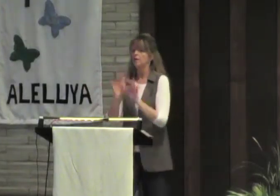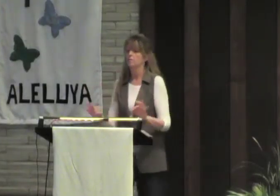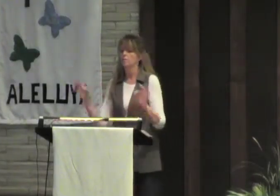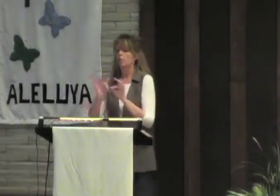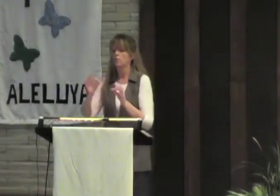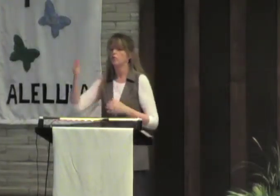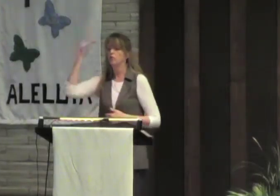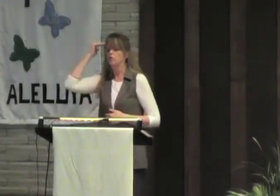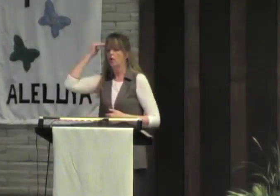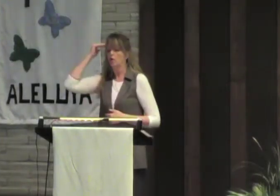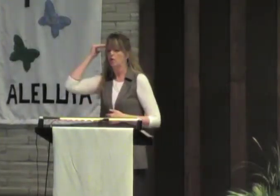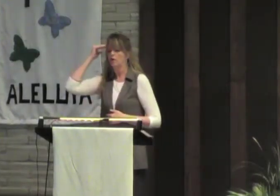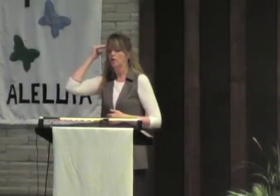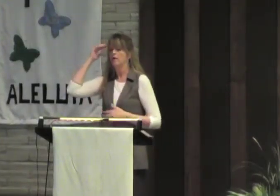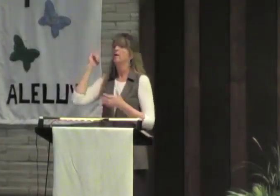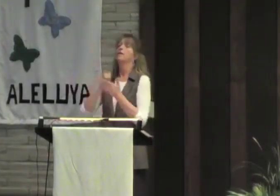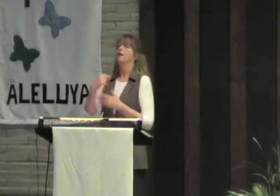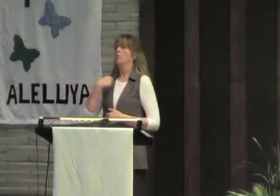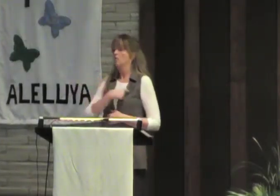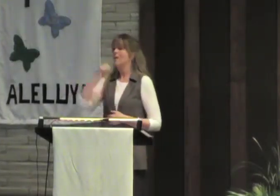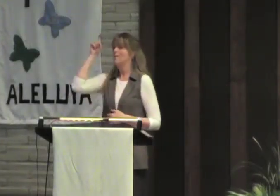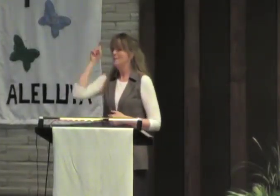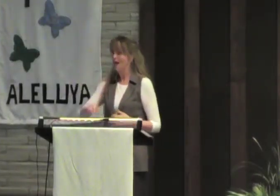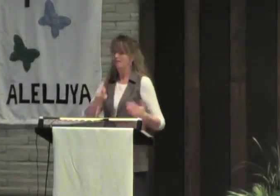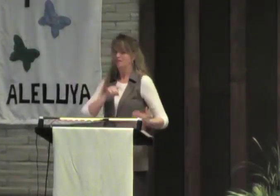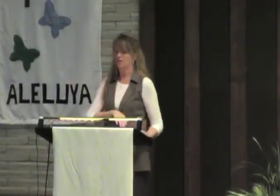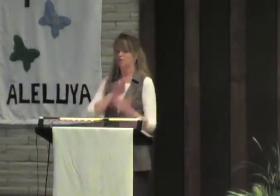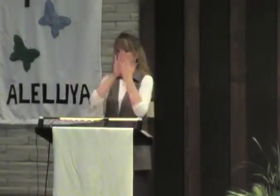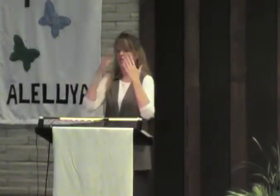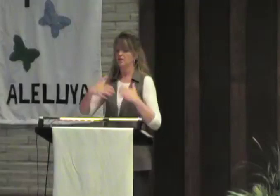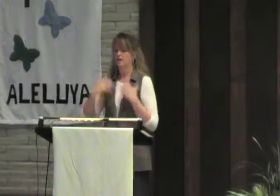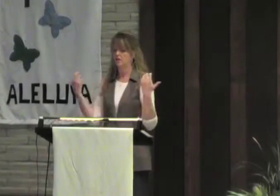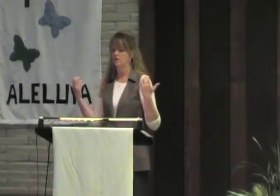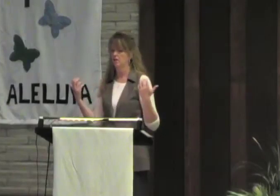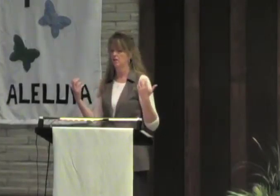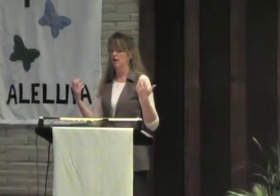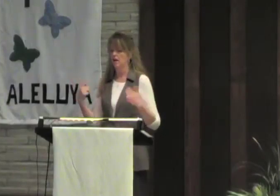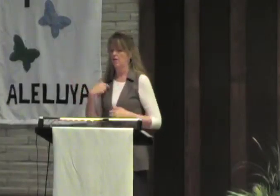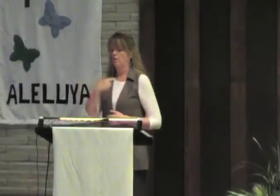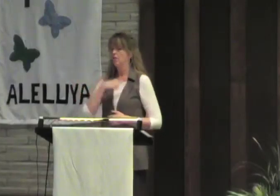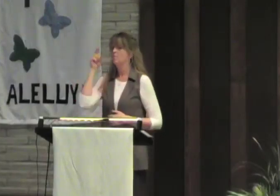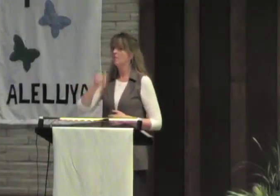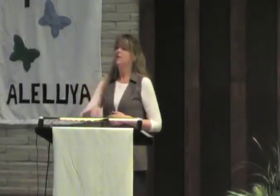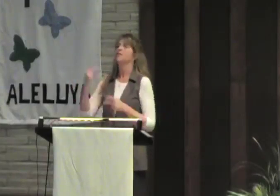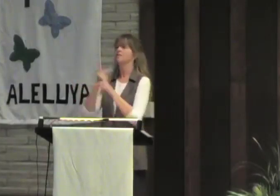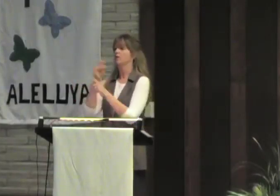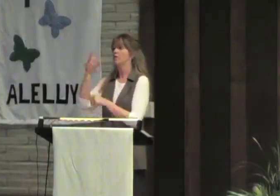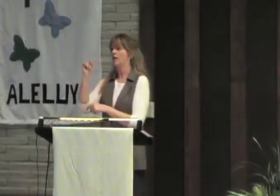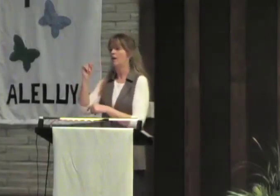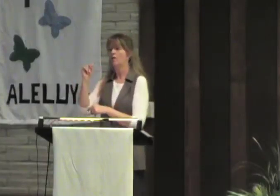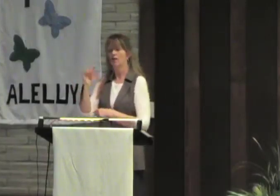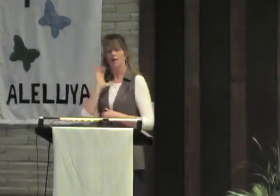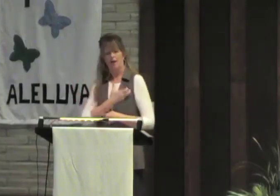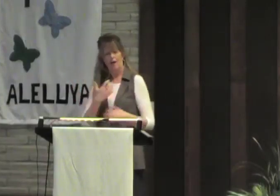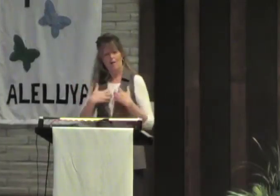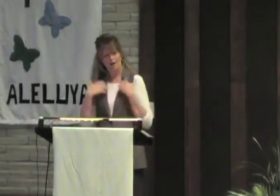Jesus showed was important. It's important to know that we must confront that anger. We must figure